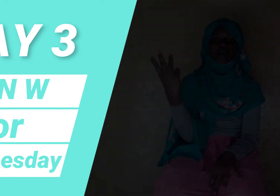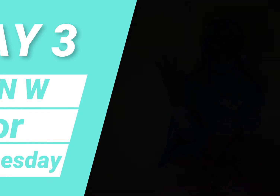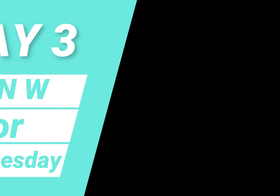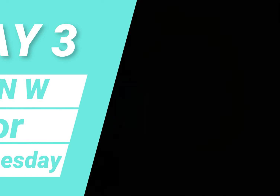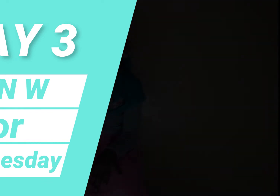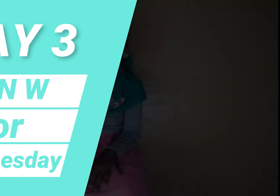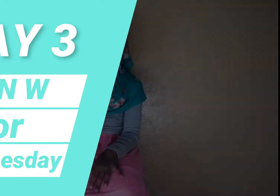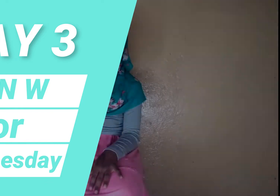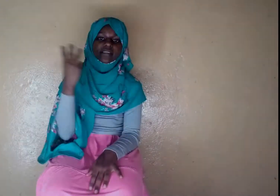circle. Wednesday.